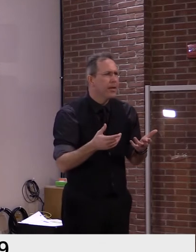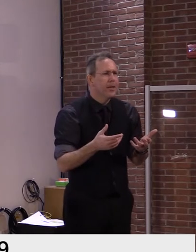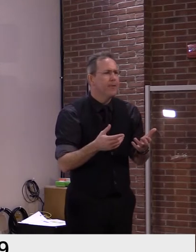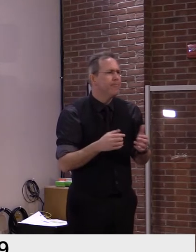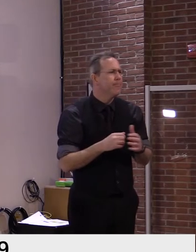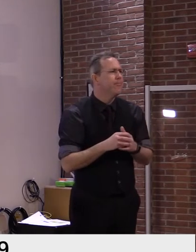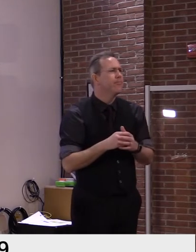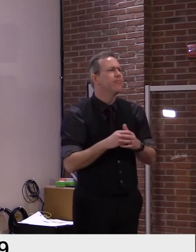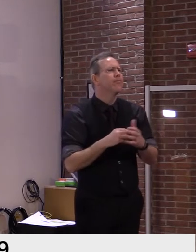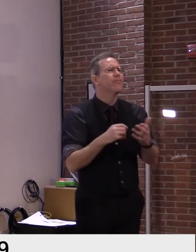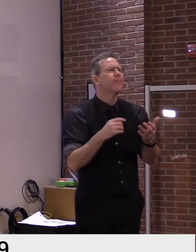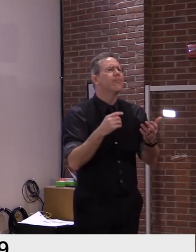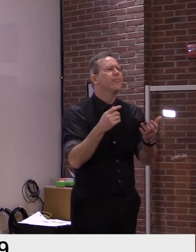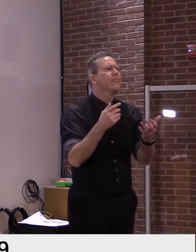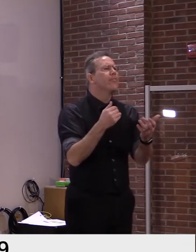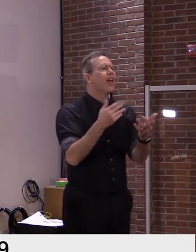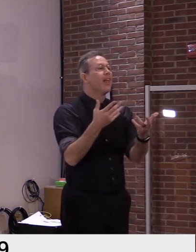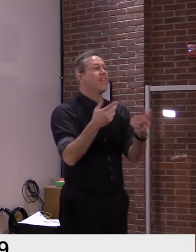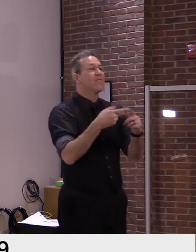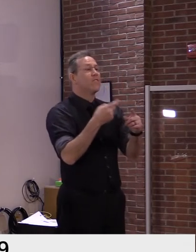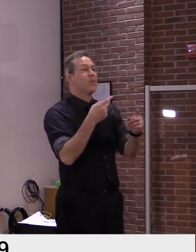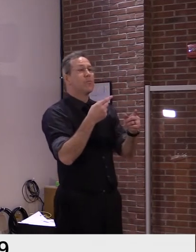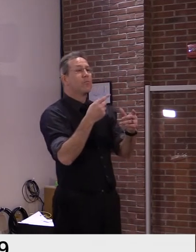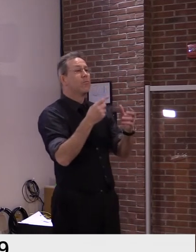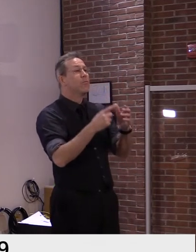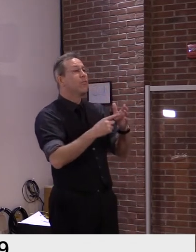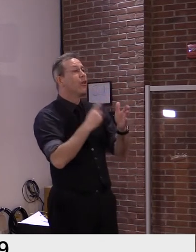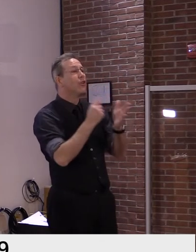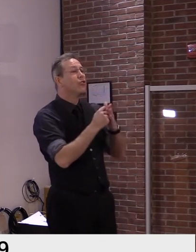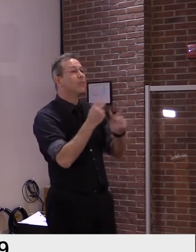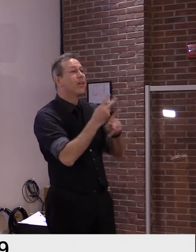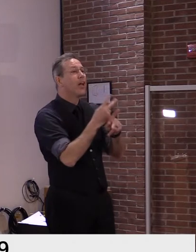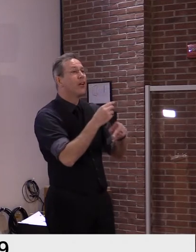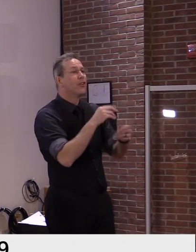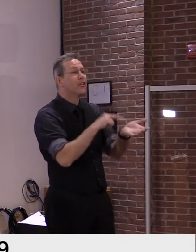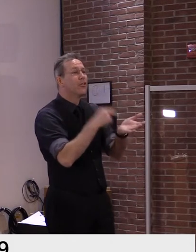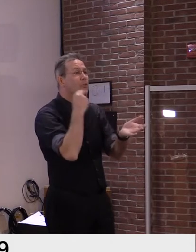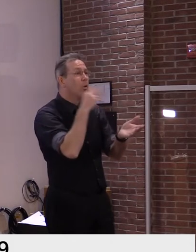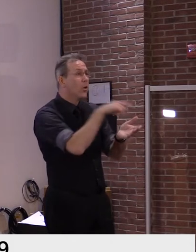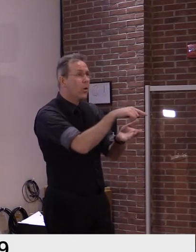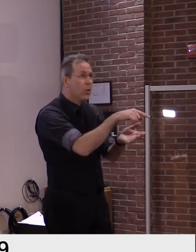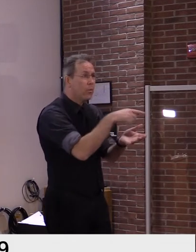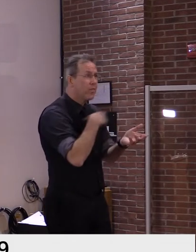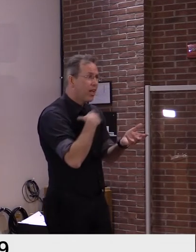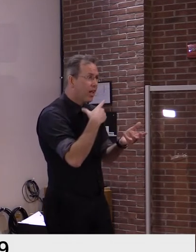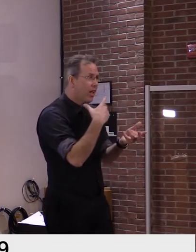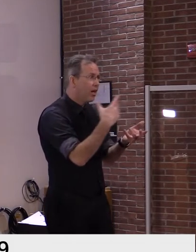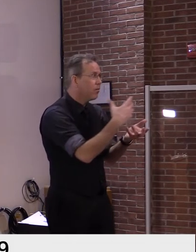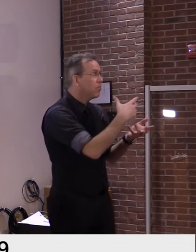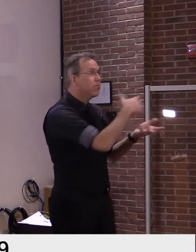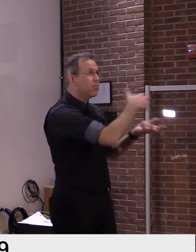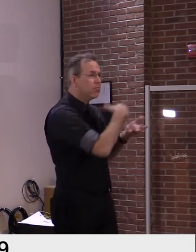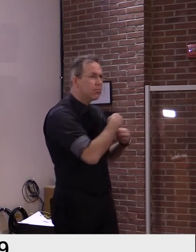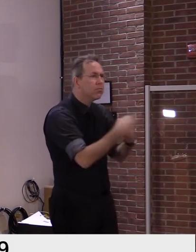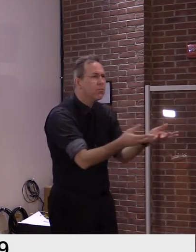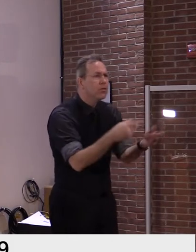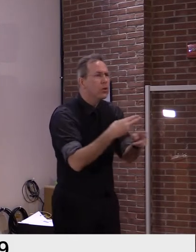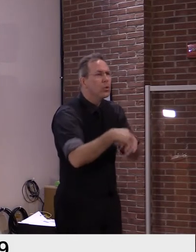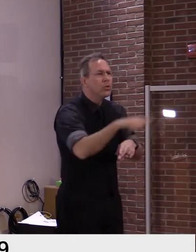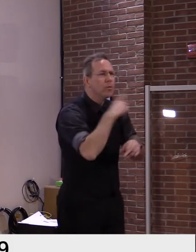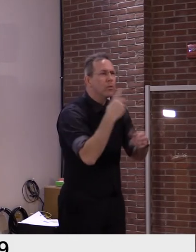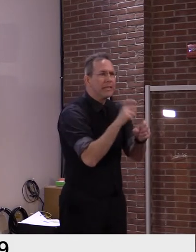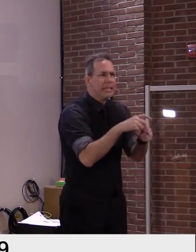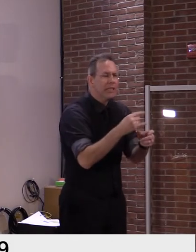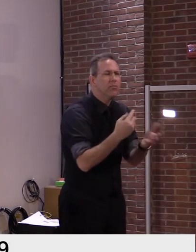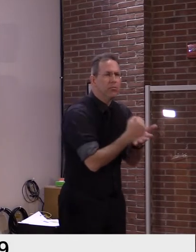care federal program and use some of that as well. But the governor did say some good news is that the